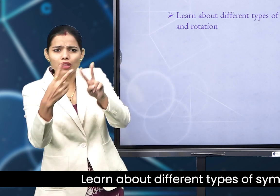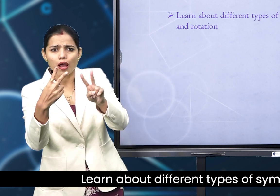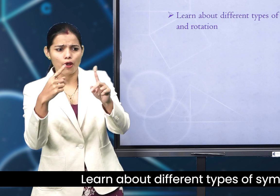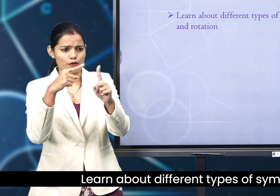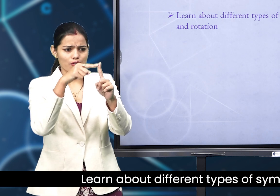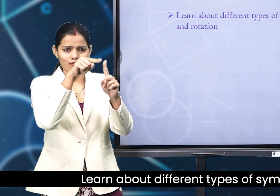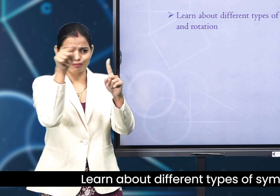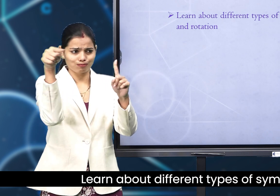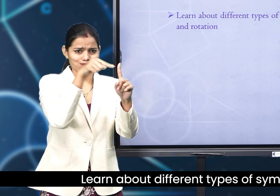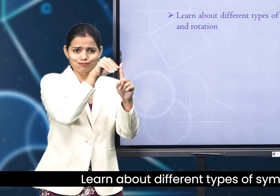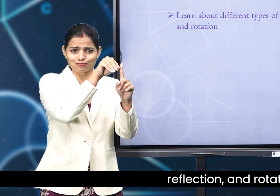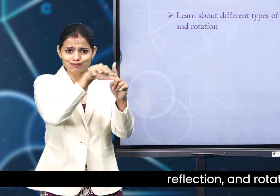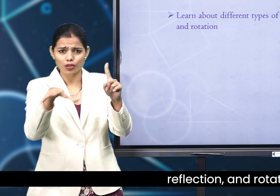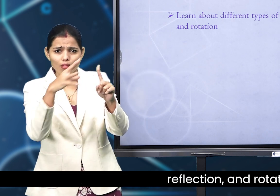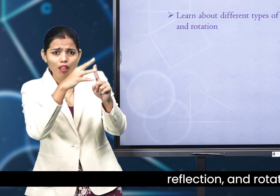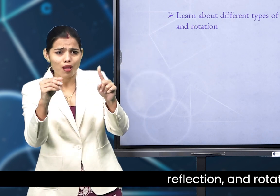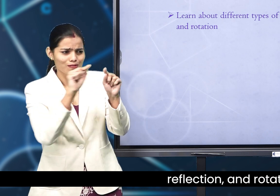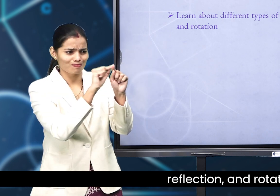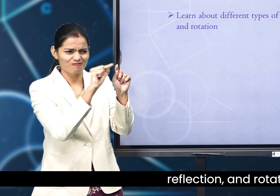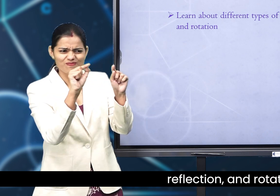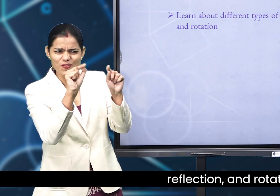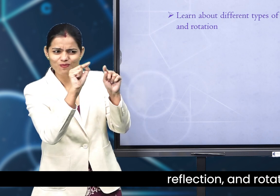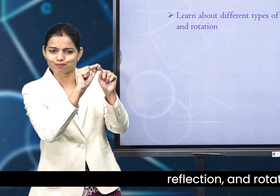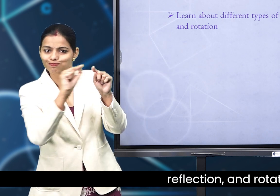translation, reflection, and rotation.